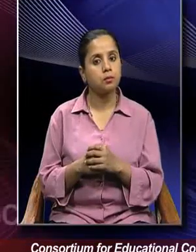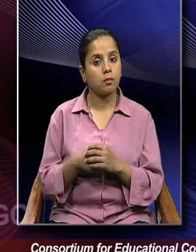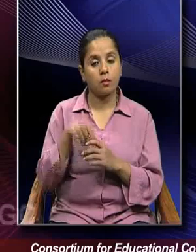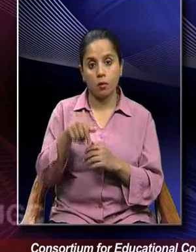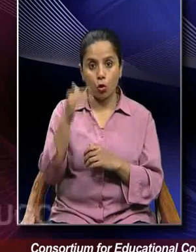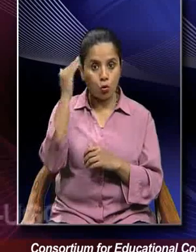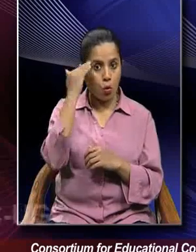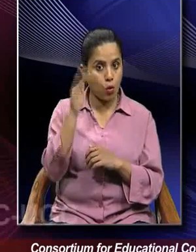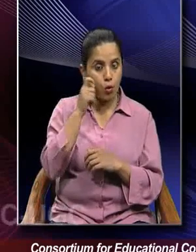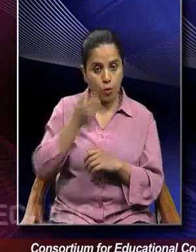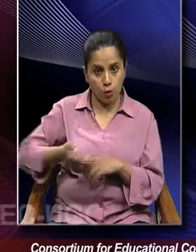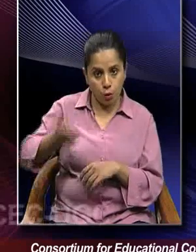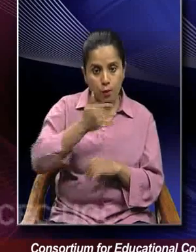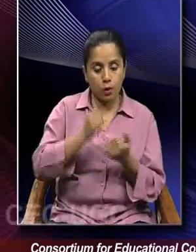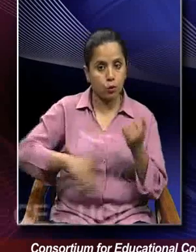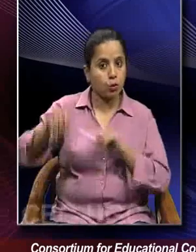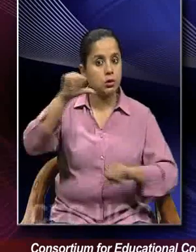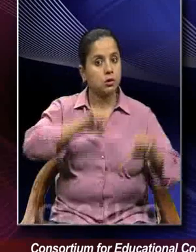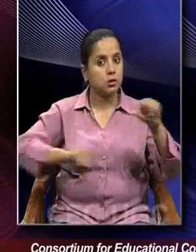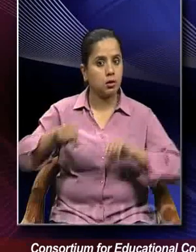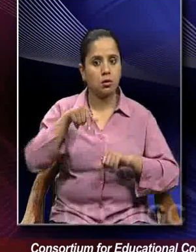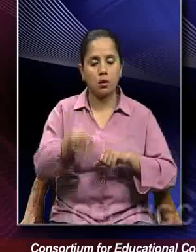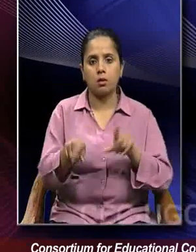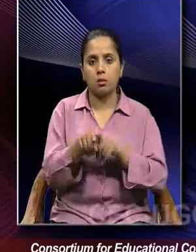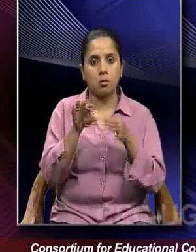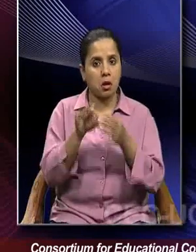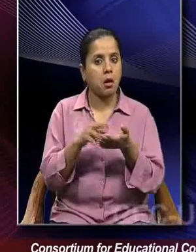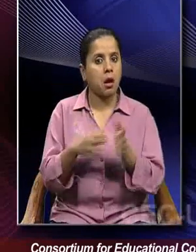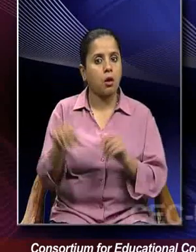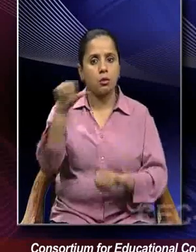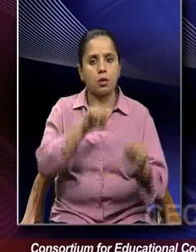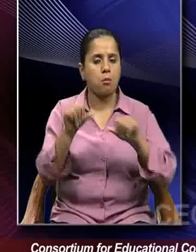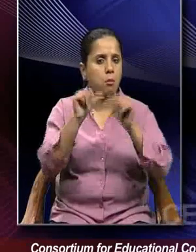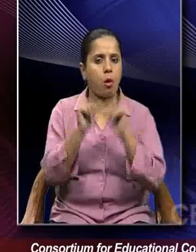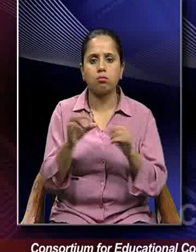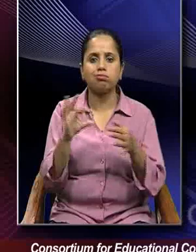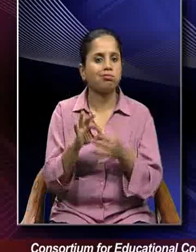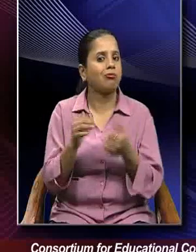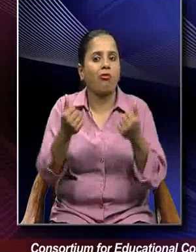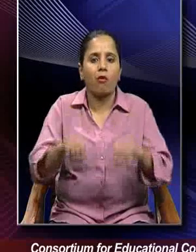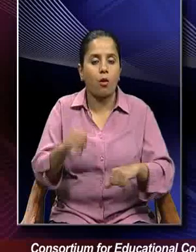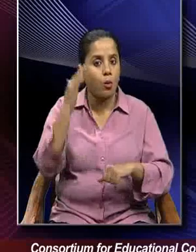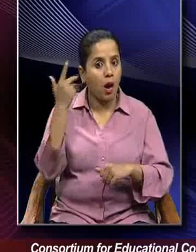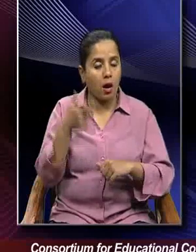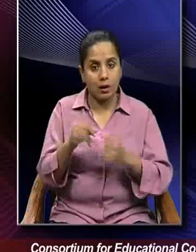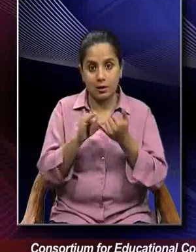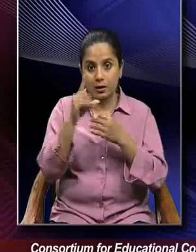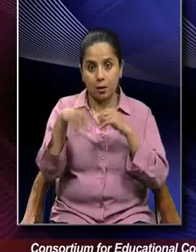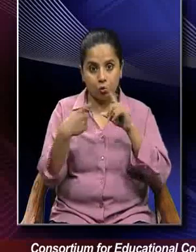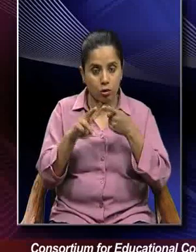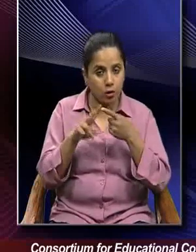Knowledge in the human and social sciences cannot adhere to the natural science models due to the subjective features of